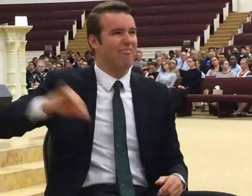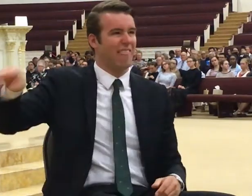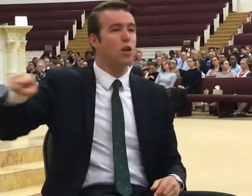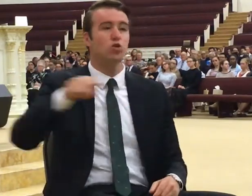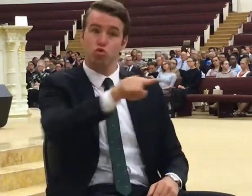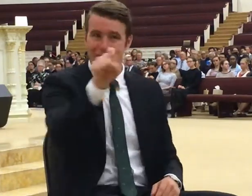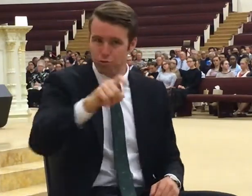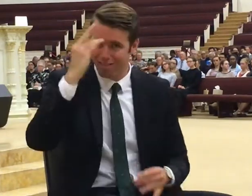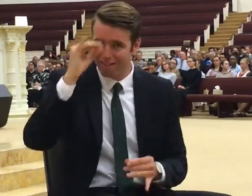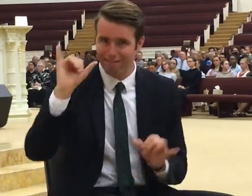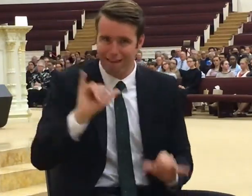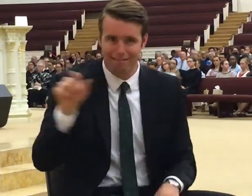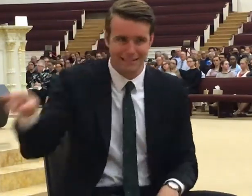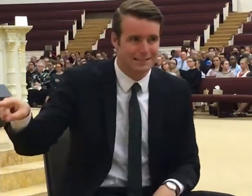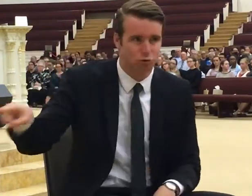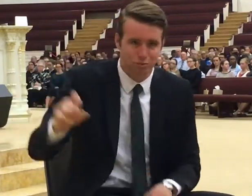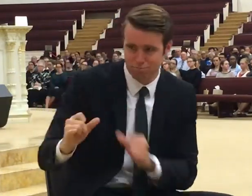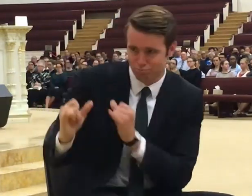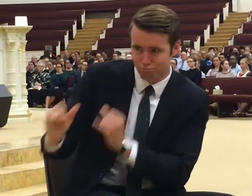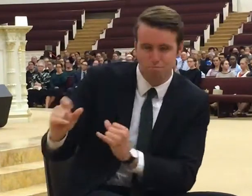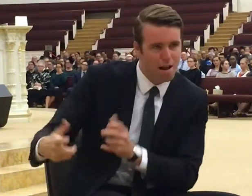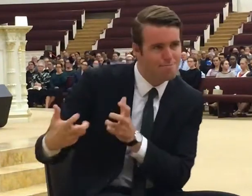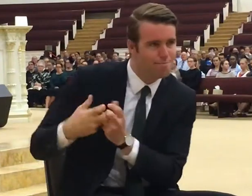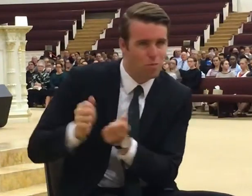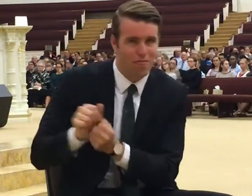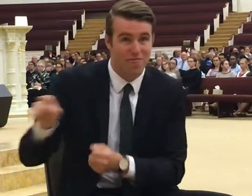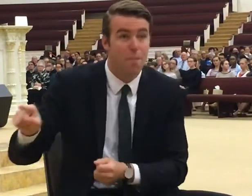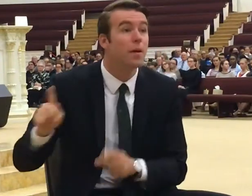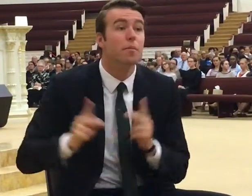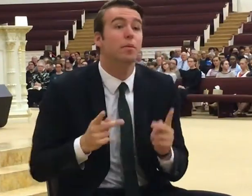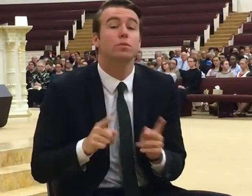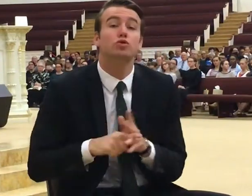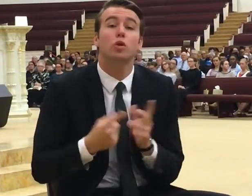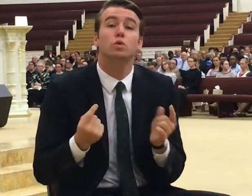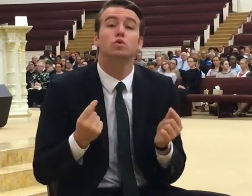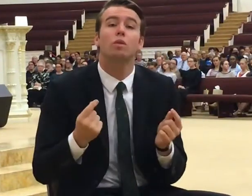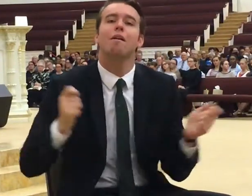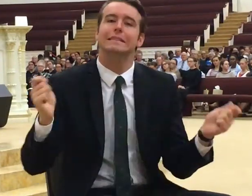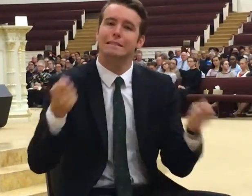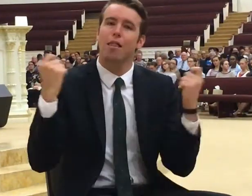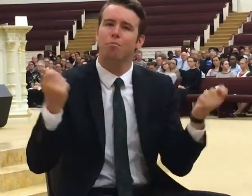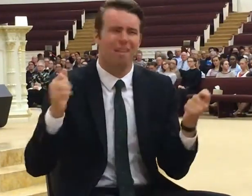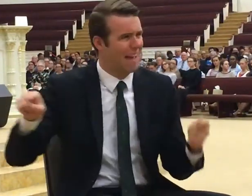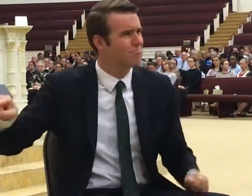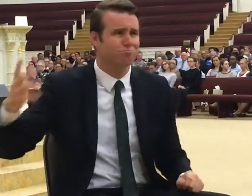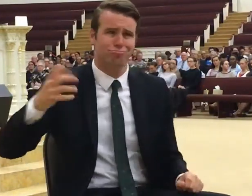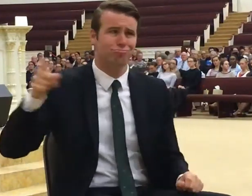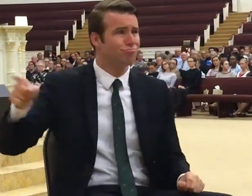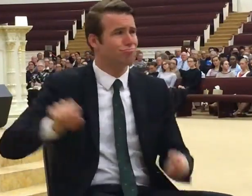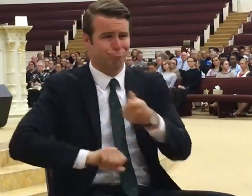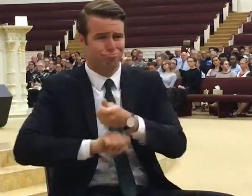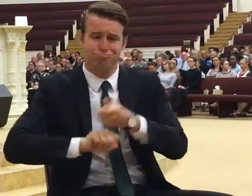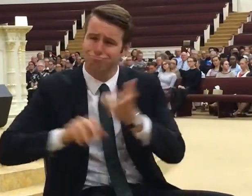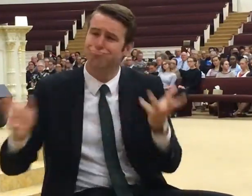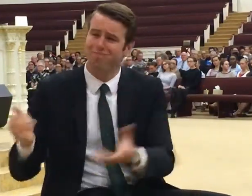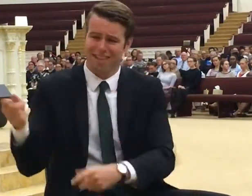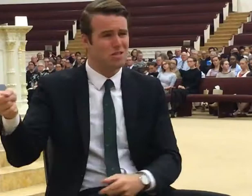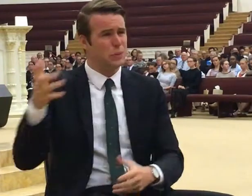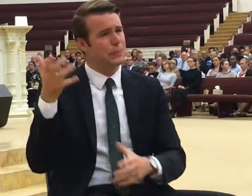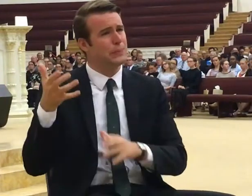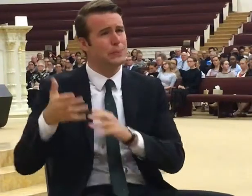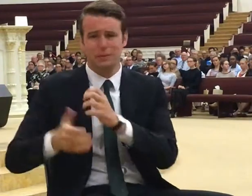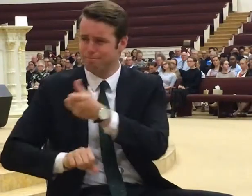think. And that it is celebrated, this idea of pluralism.